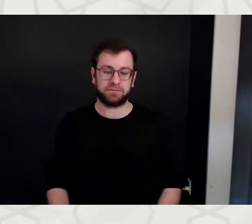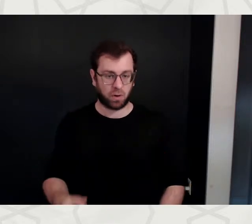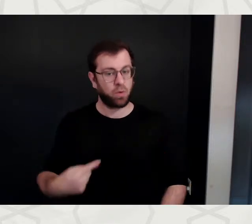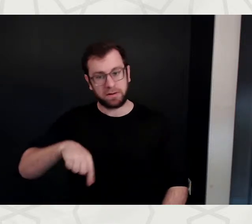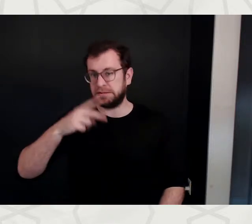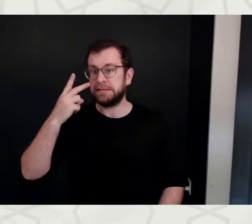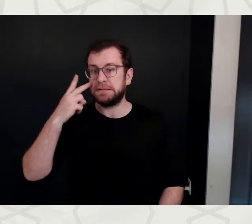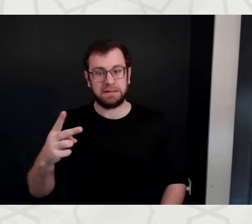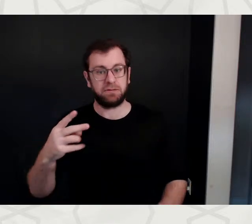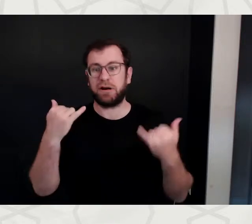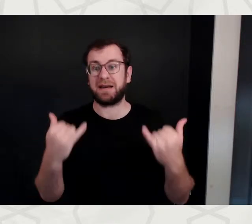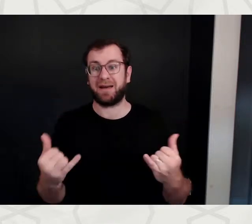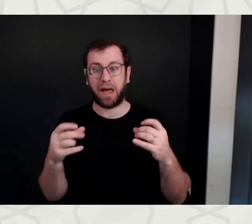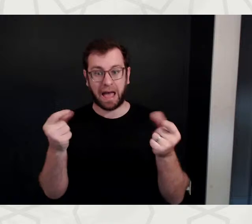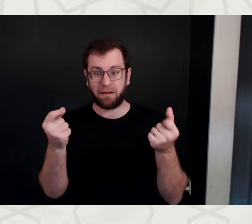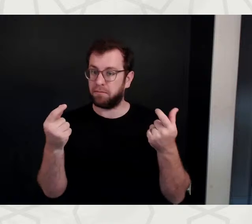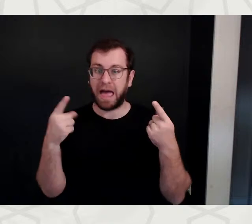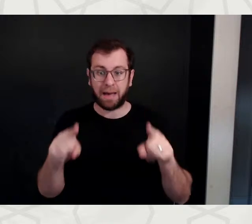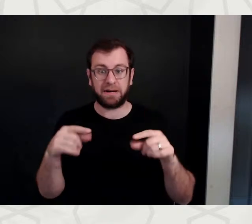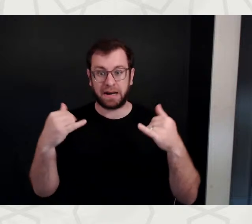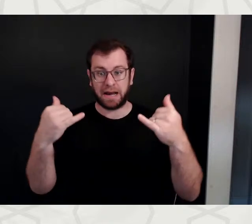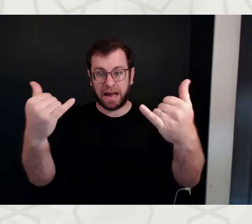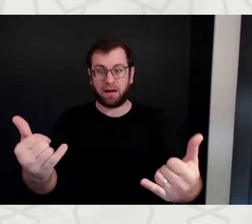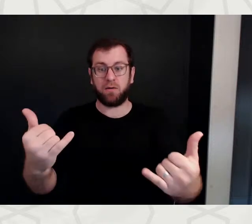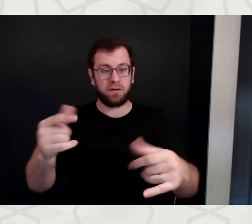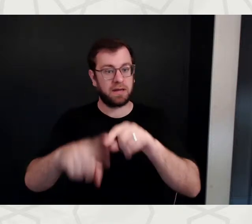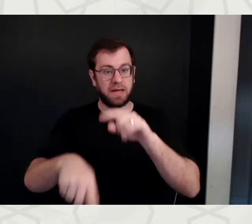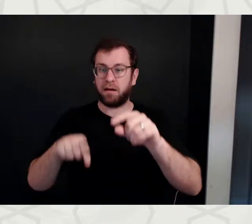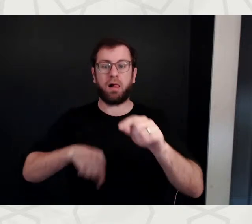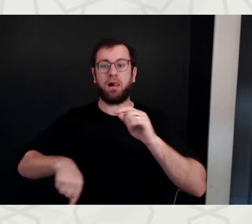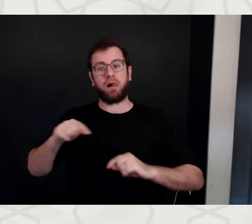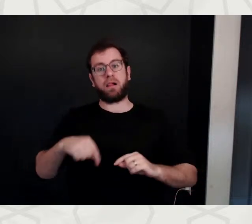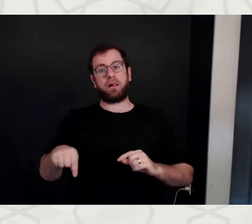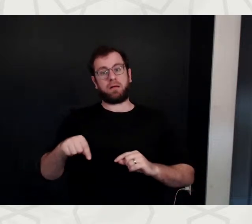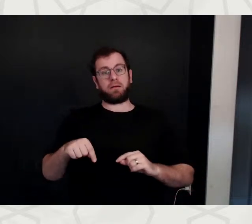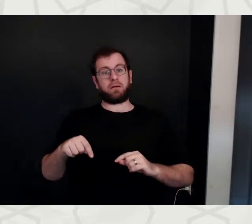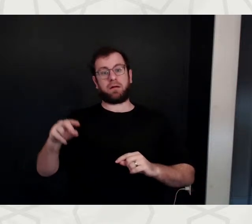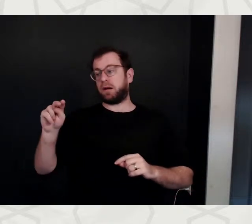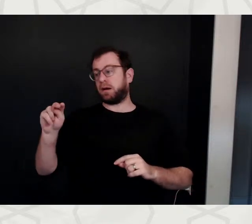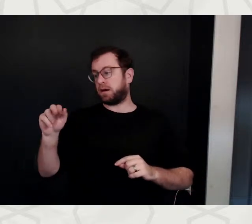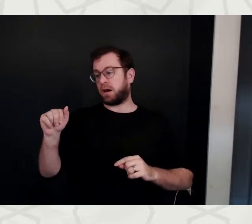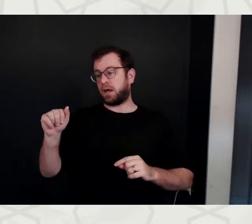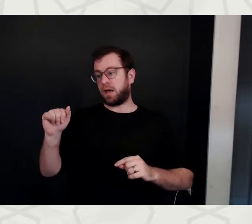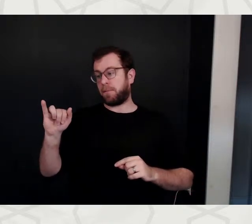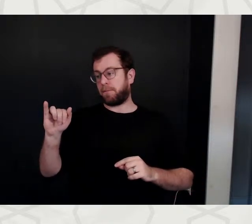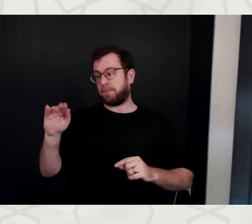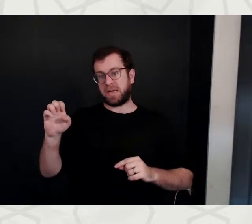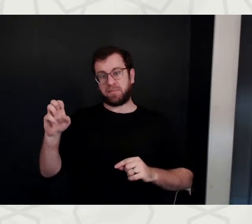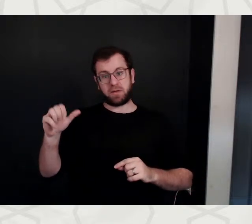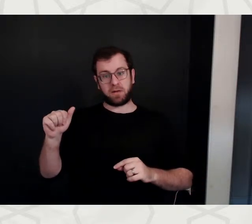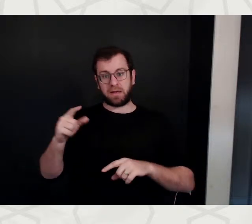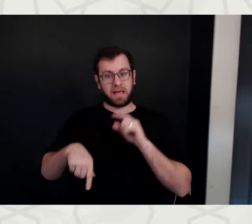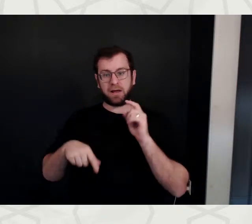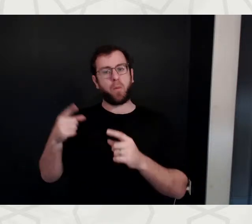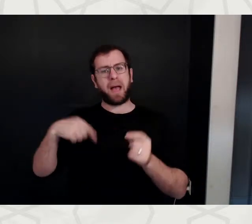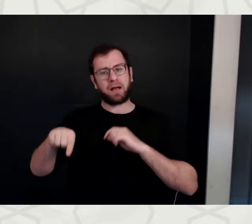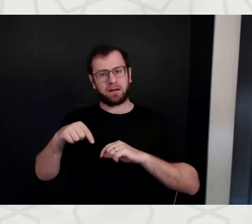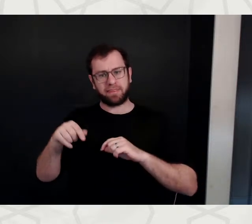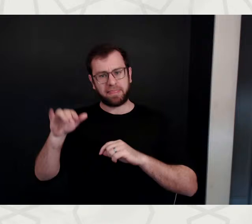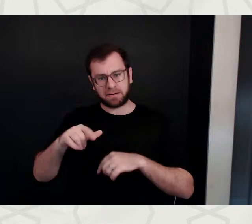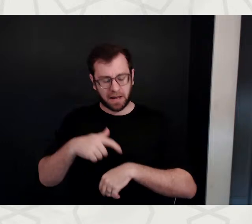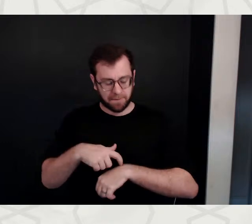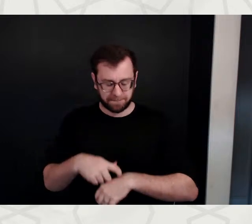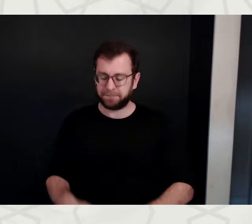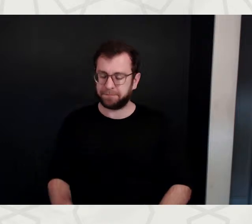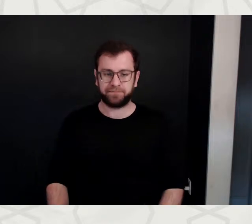in real time. You couldn't go back to Namibia to see the Hereros being killed. You couldn't go to the